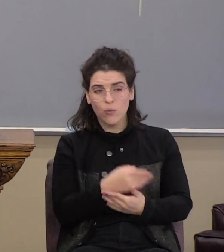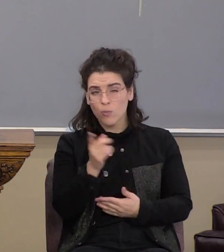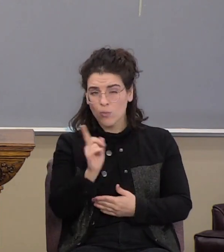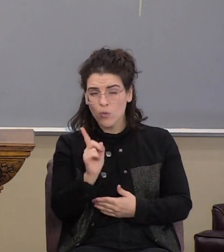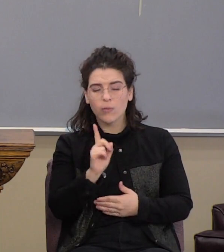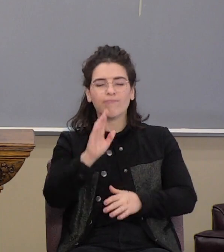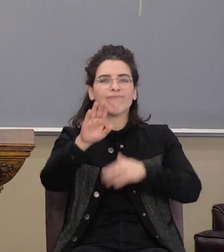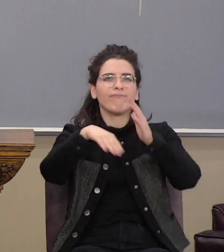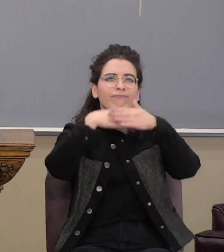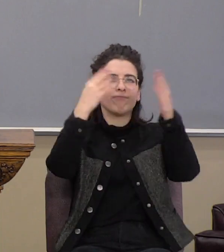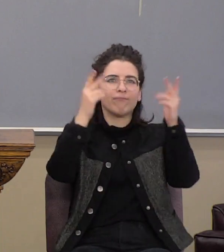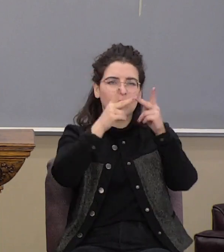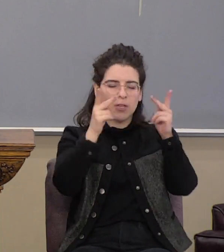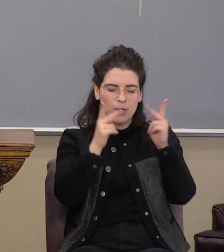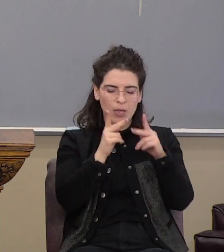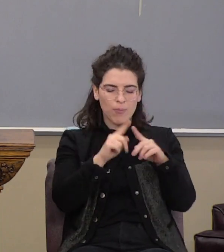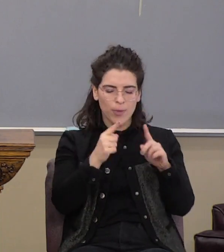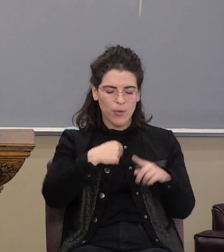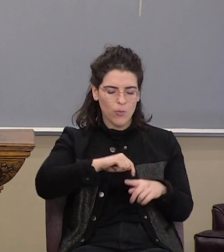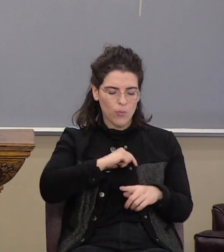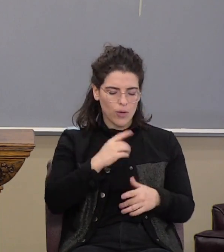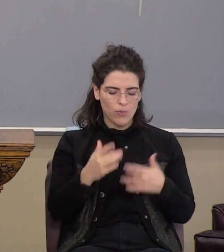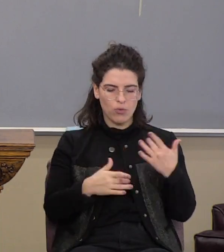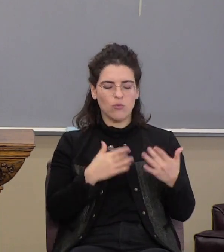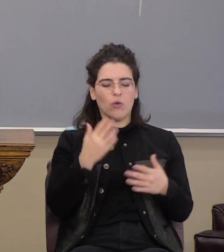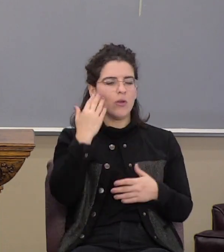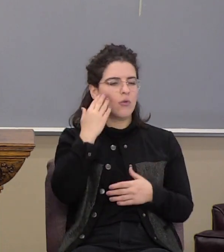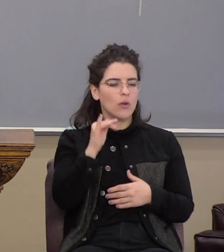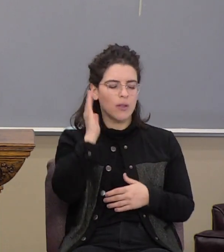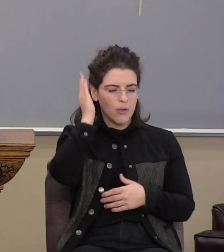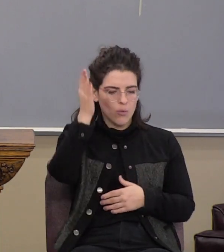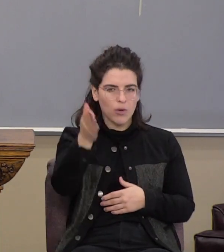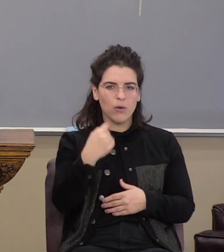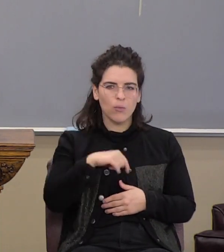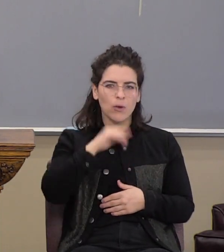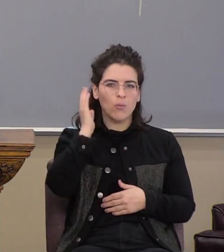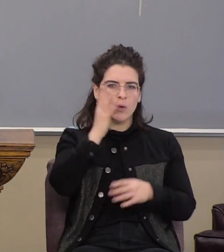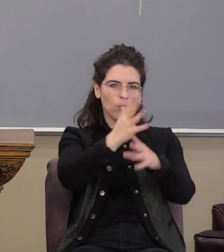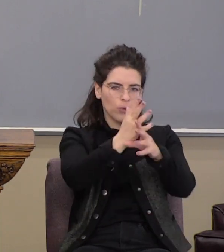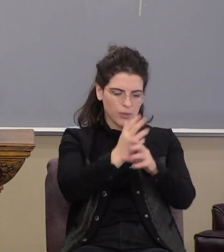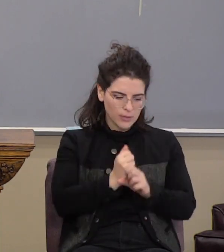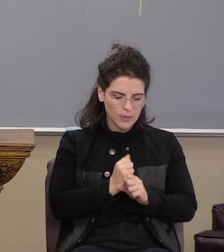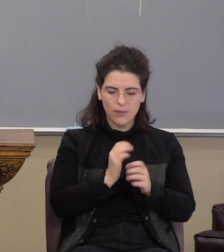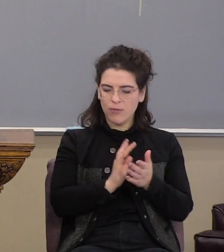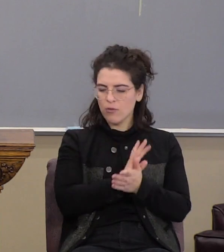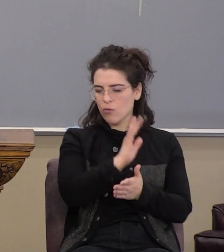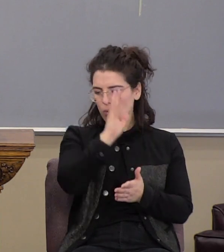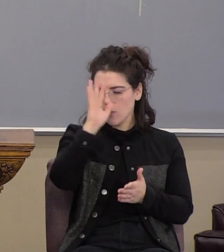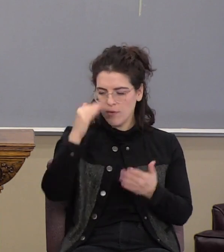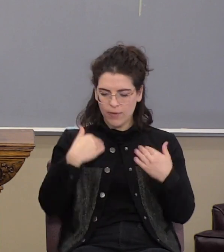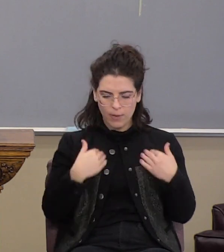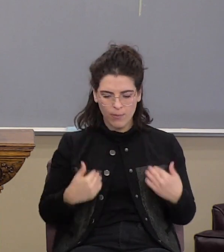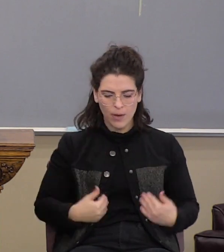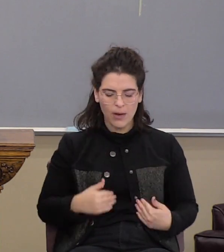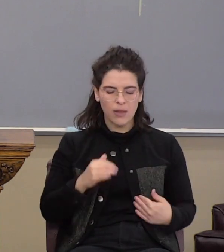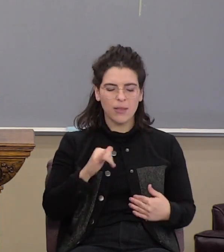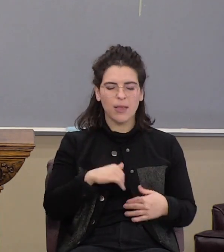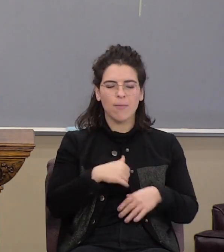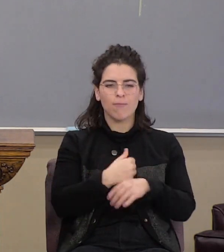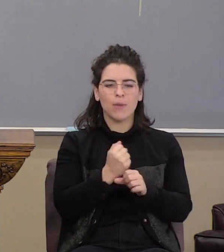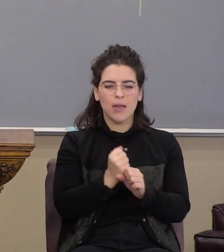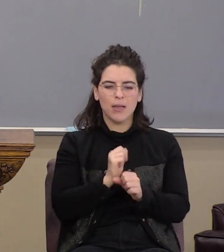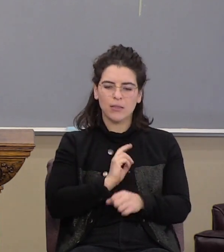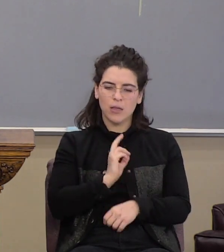we certainly rejoice knowing that one day we are going to receive that glorified body that equips us to be useful